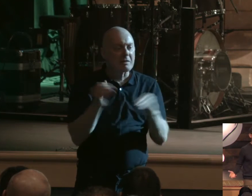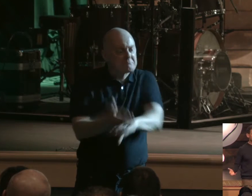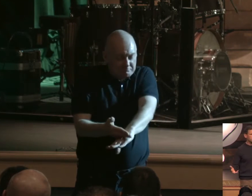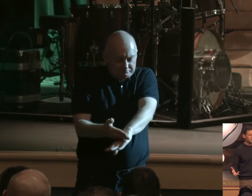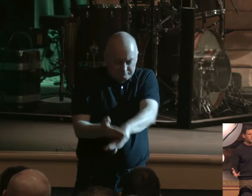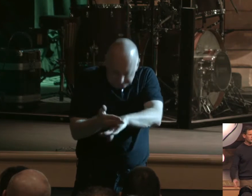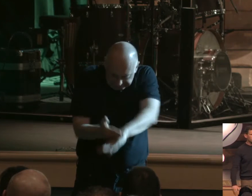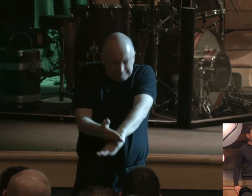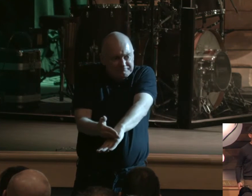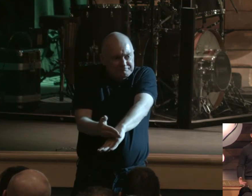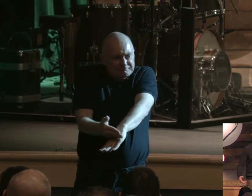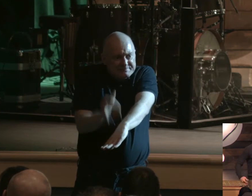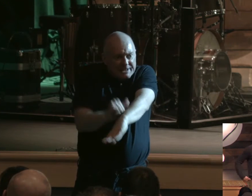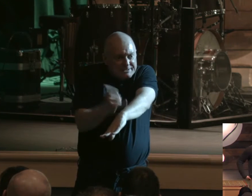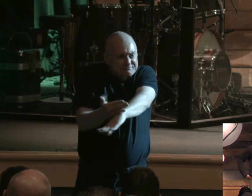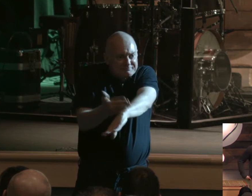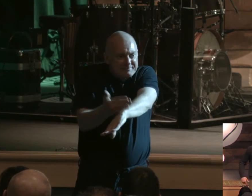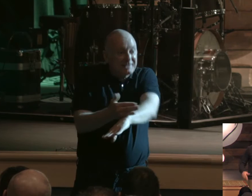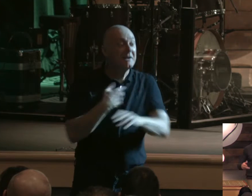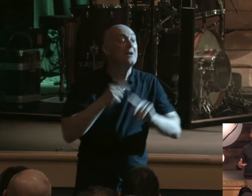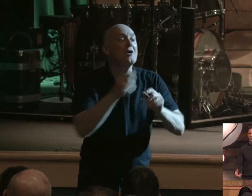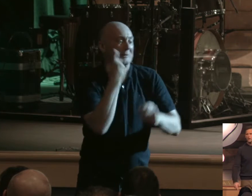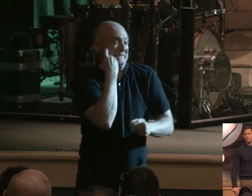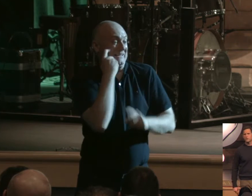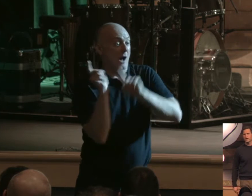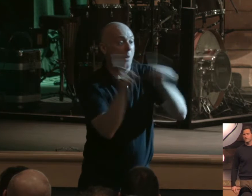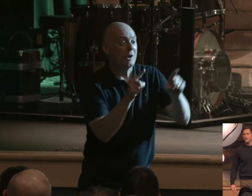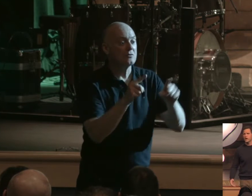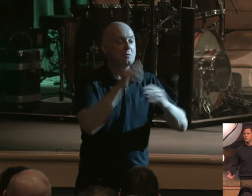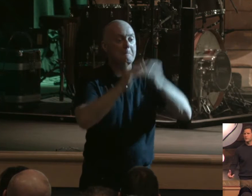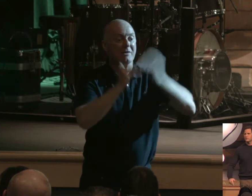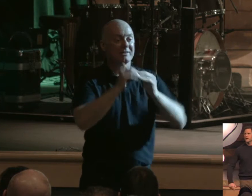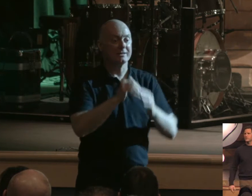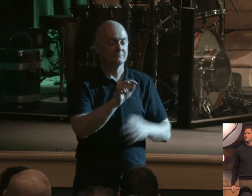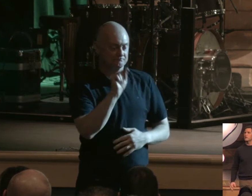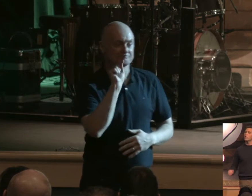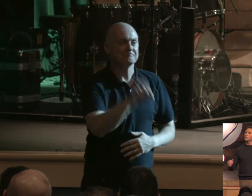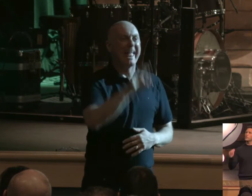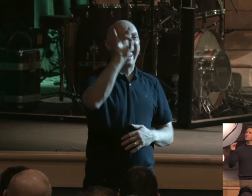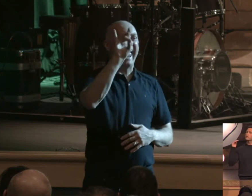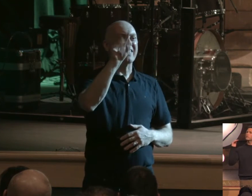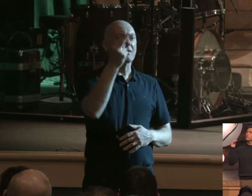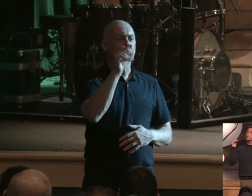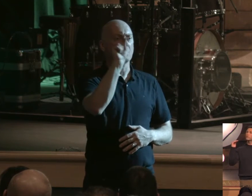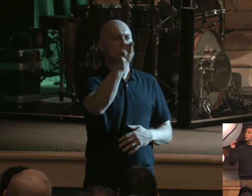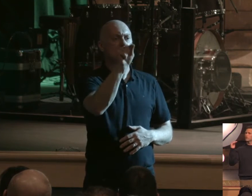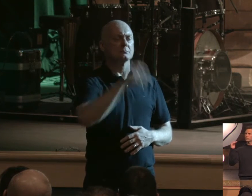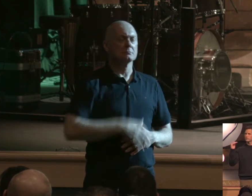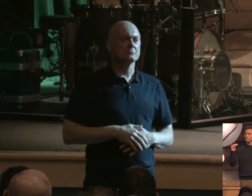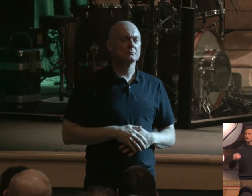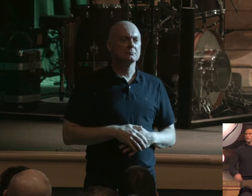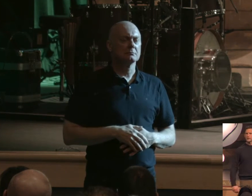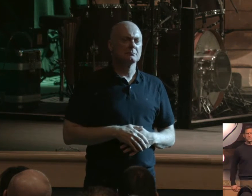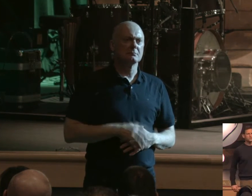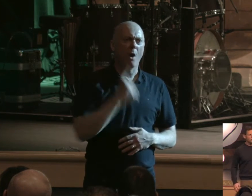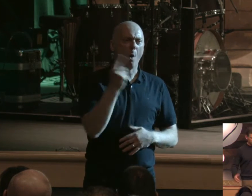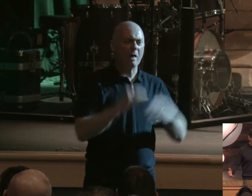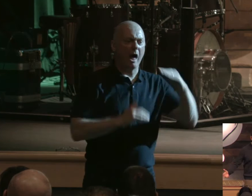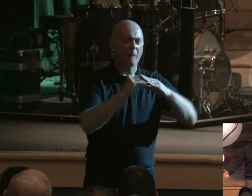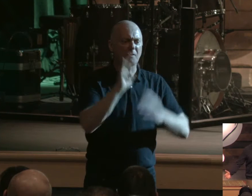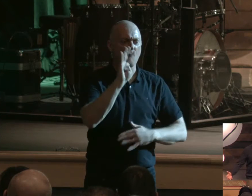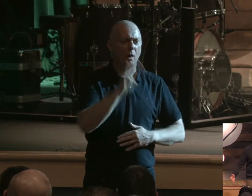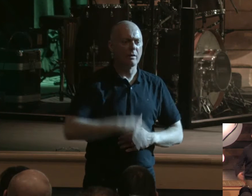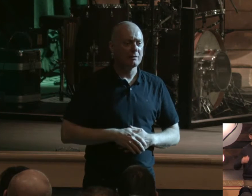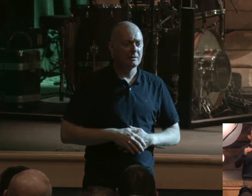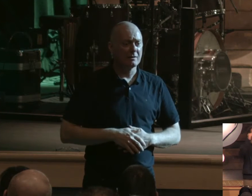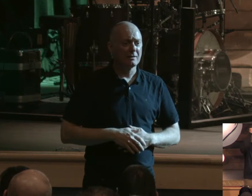So recently I went to a building. I was trying to get to the 8th floor. I walked into an elevator. I quickly found out it only went to the 4th floor. As long as I